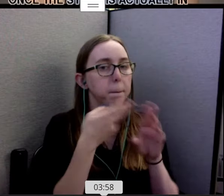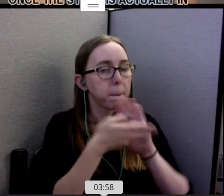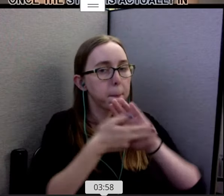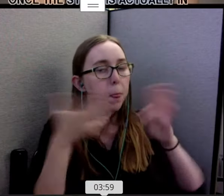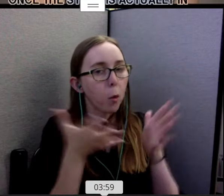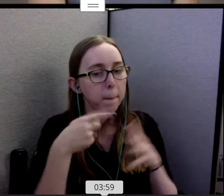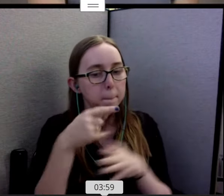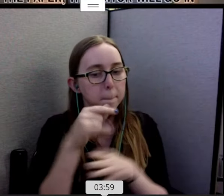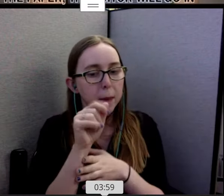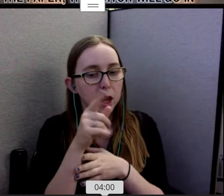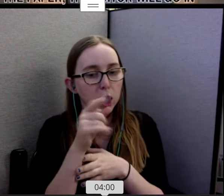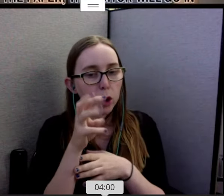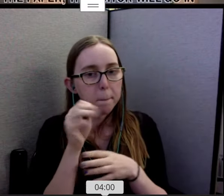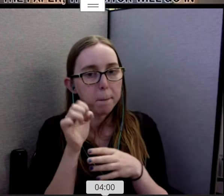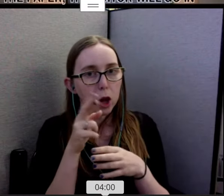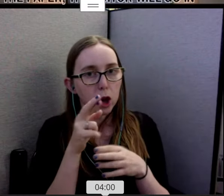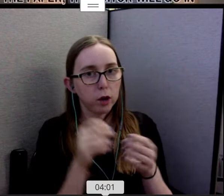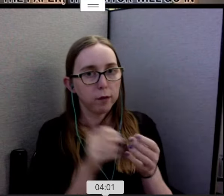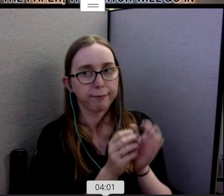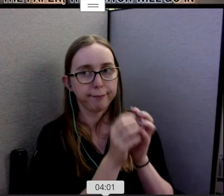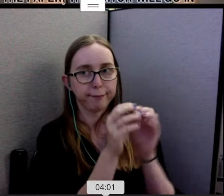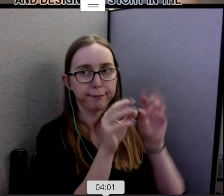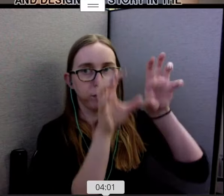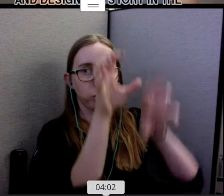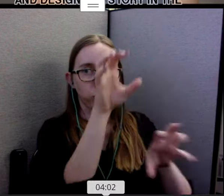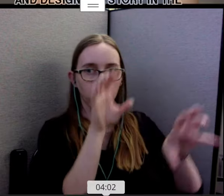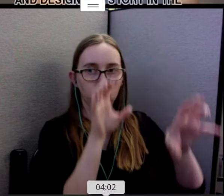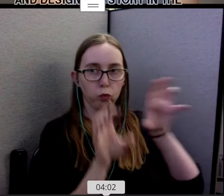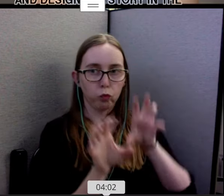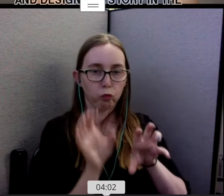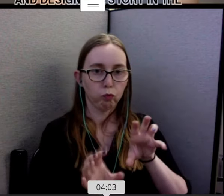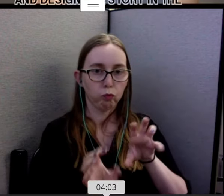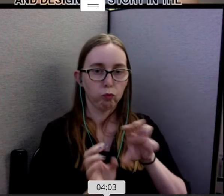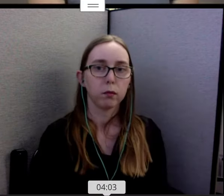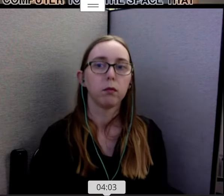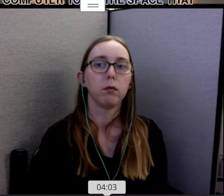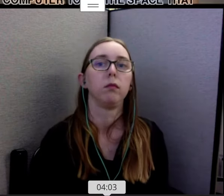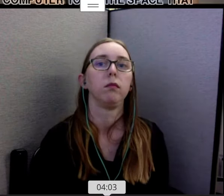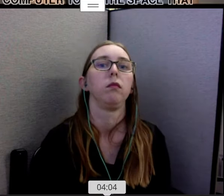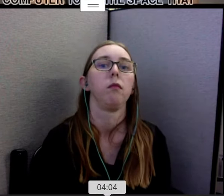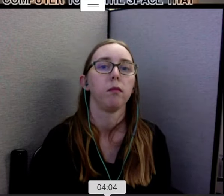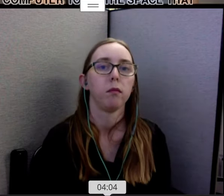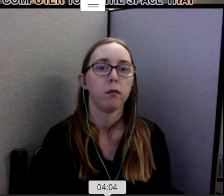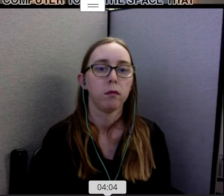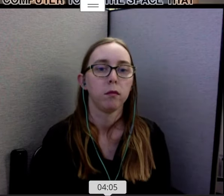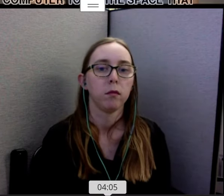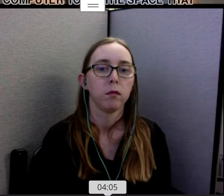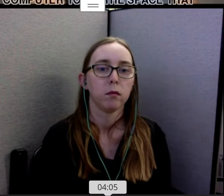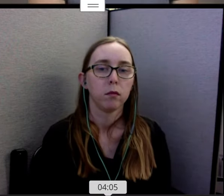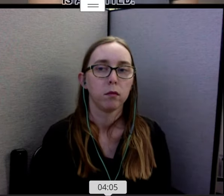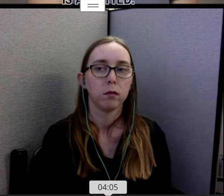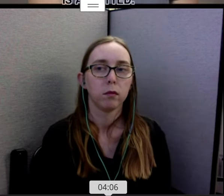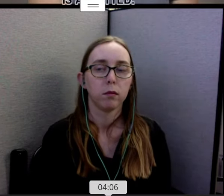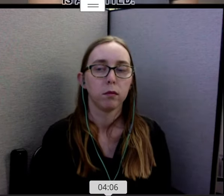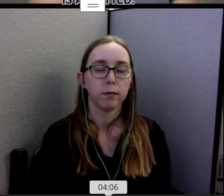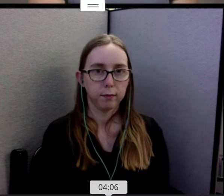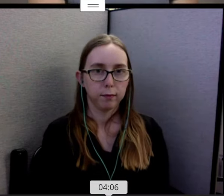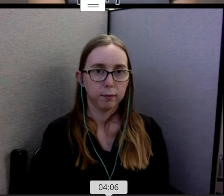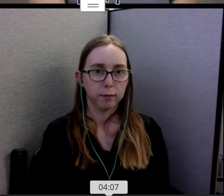Once the story is actually in the paper, the editor will go in and design the story in the computer to fit the space that is